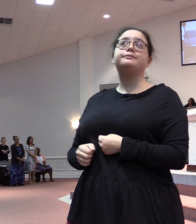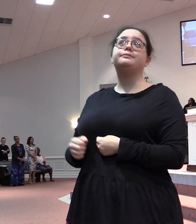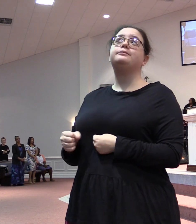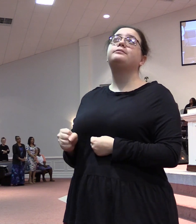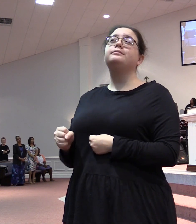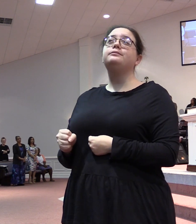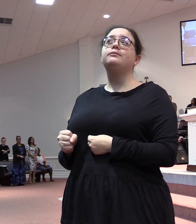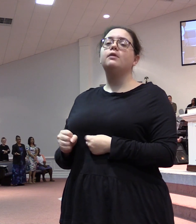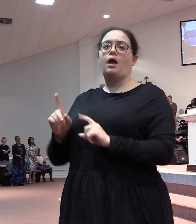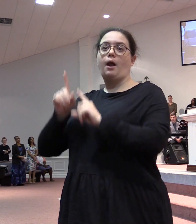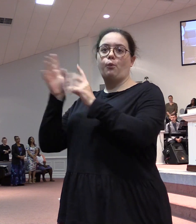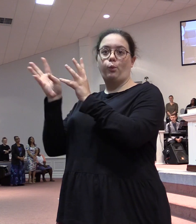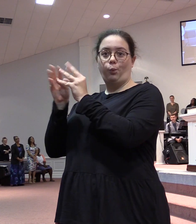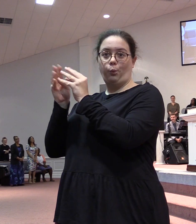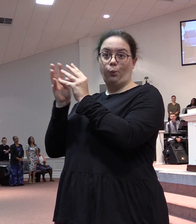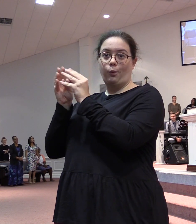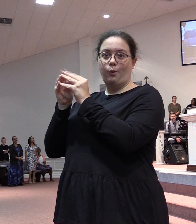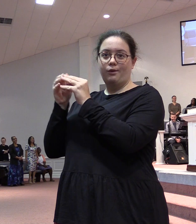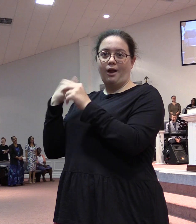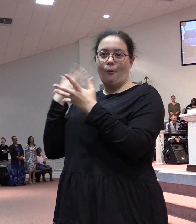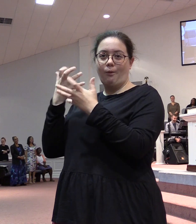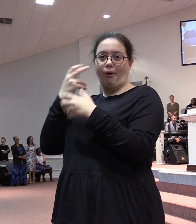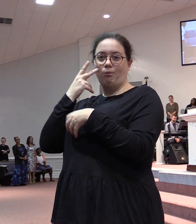I'm going to a conference.